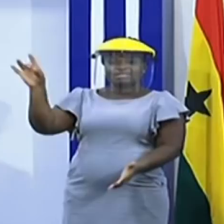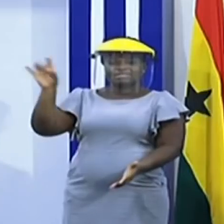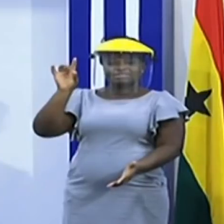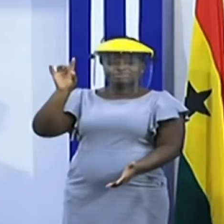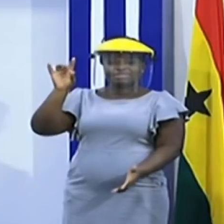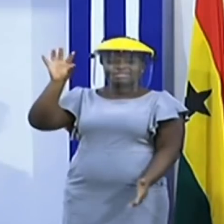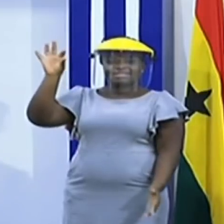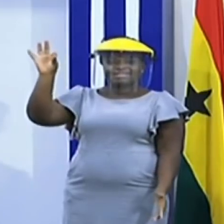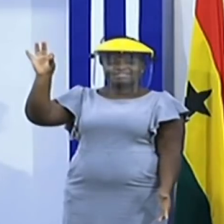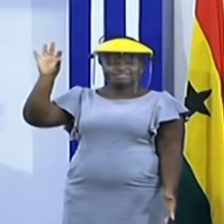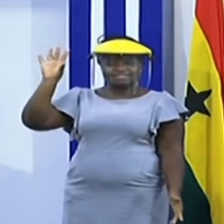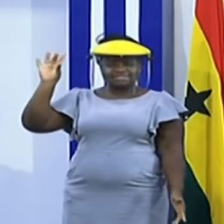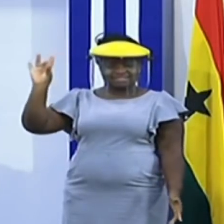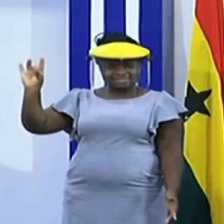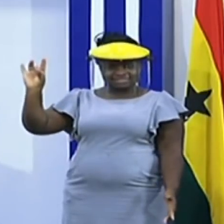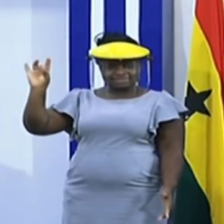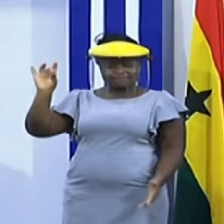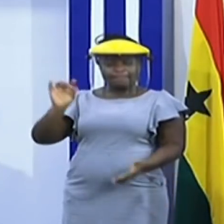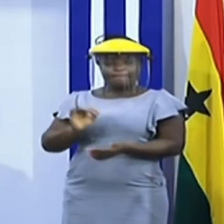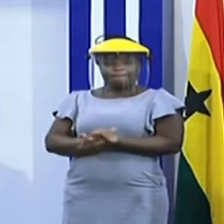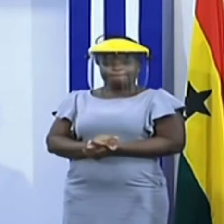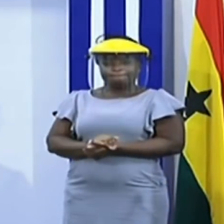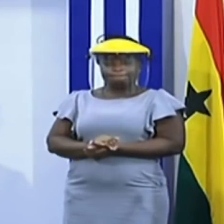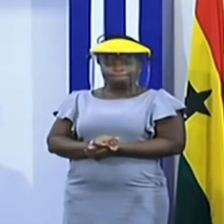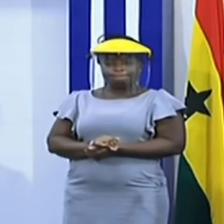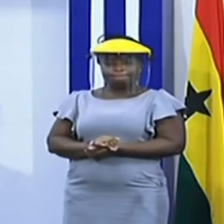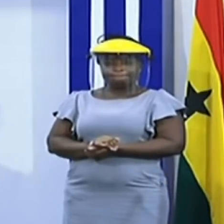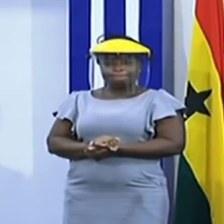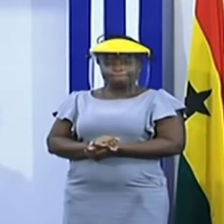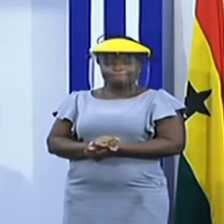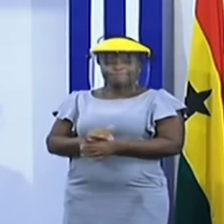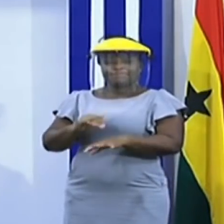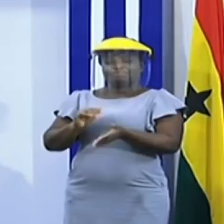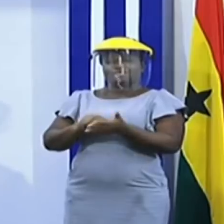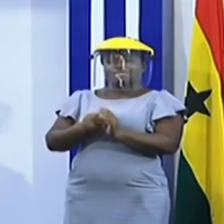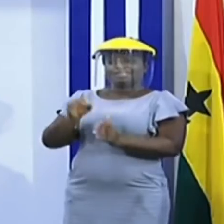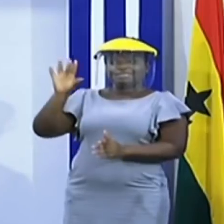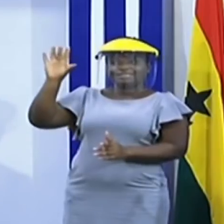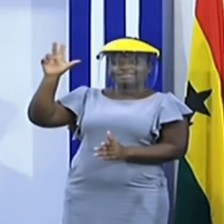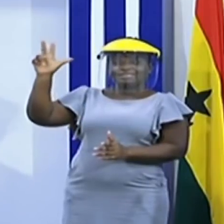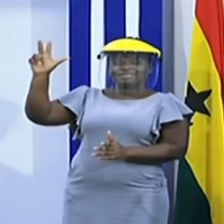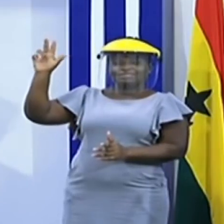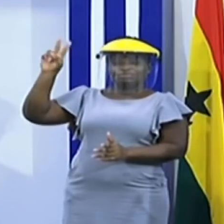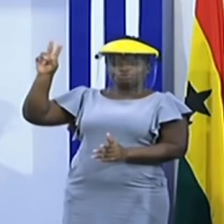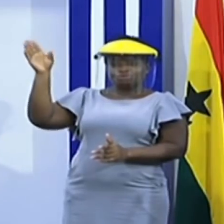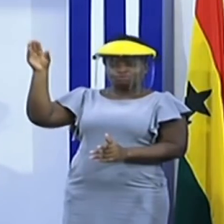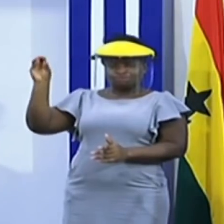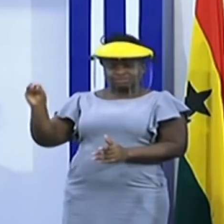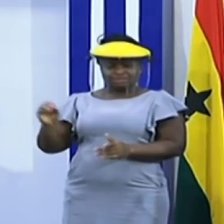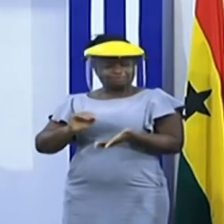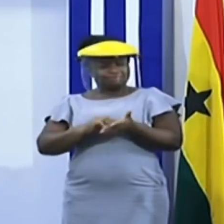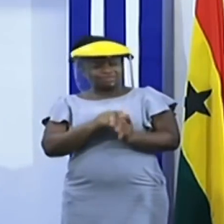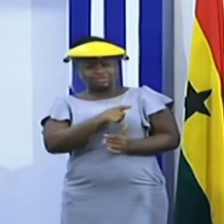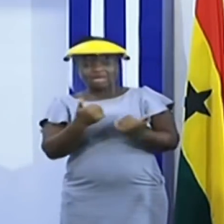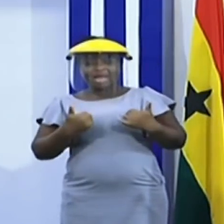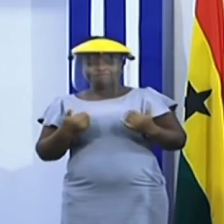1,898, bringing our recovery rate to about 30.2%. But I must let you know that we have a large pool